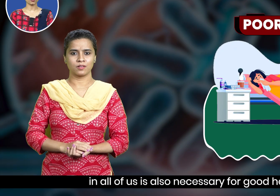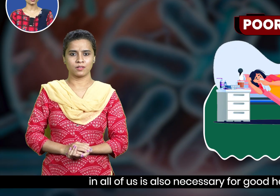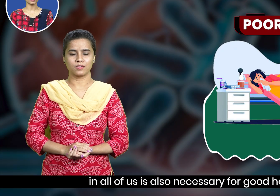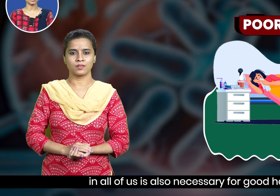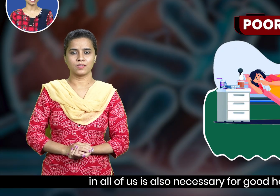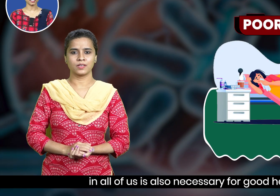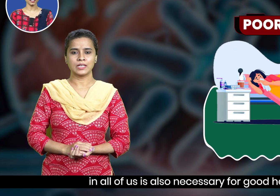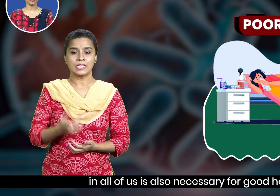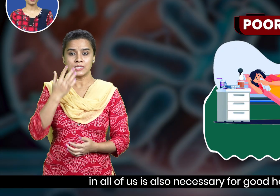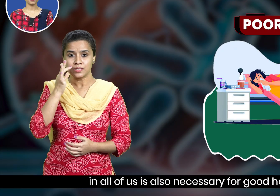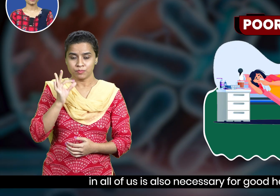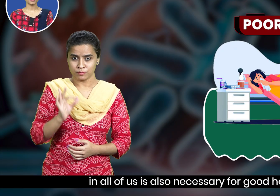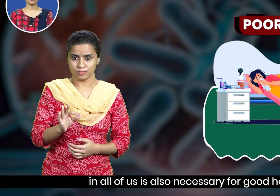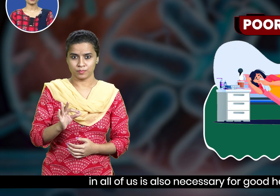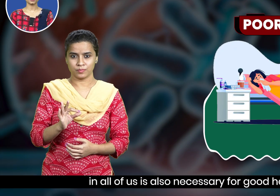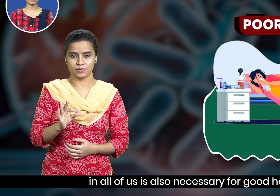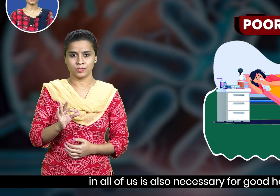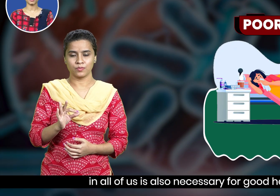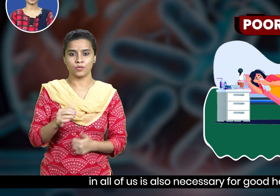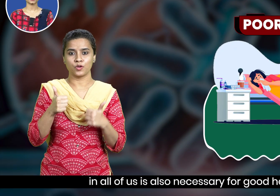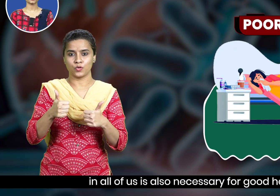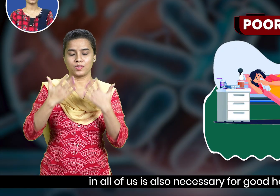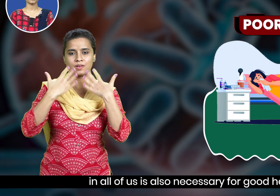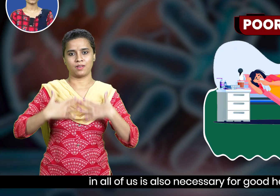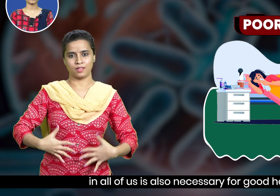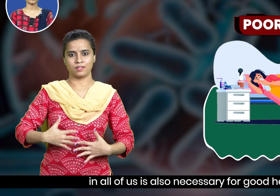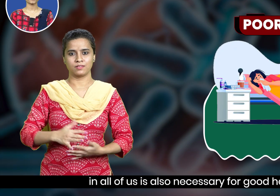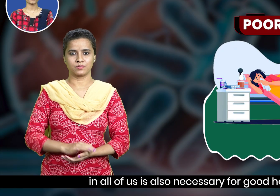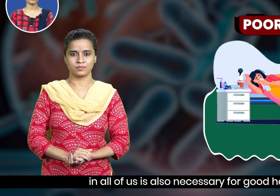is also necessary for good health.